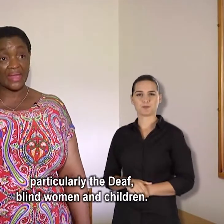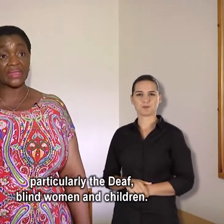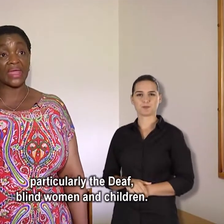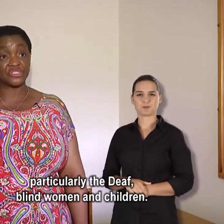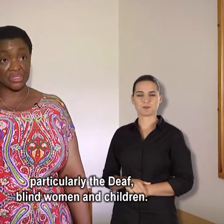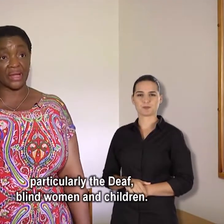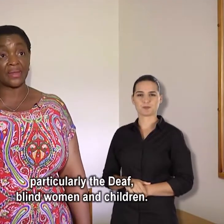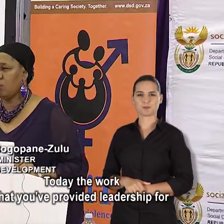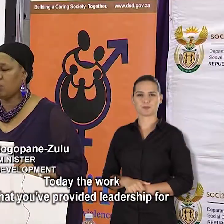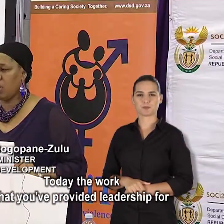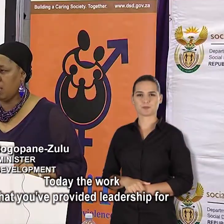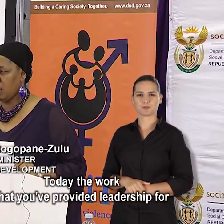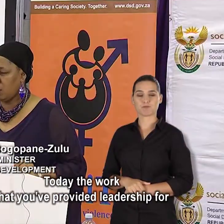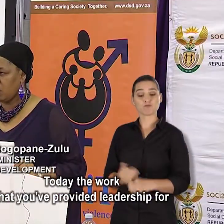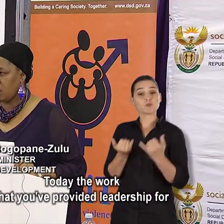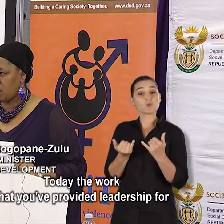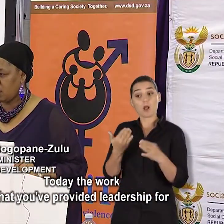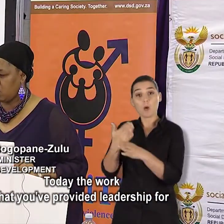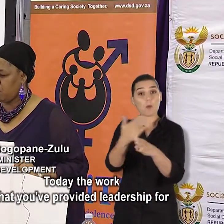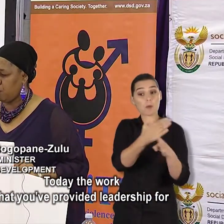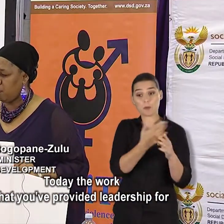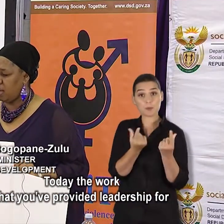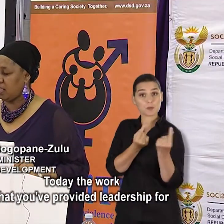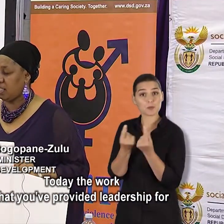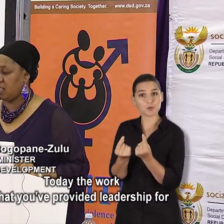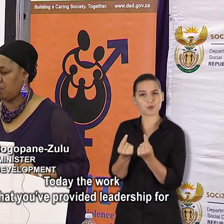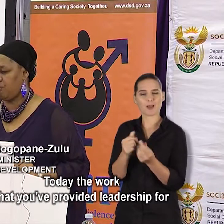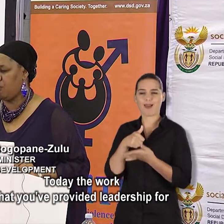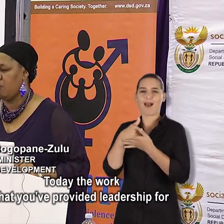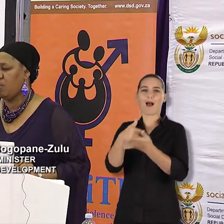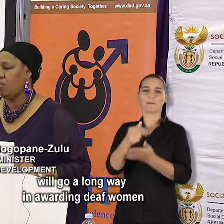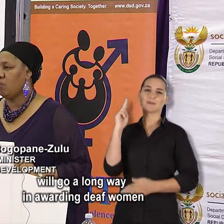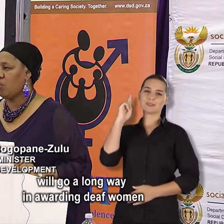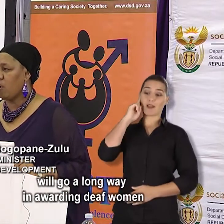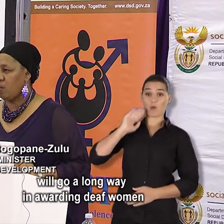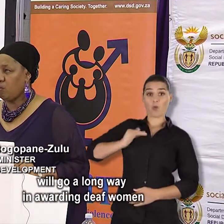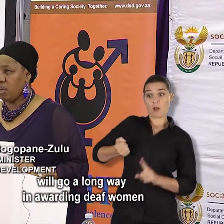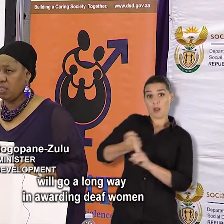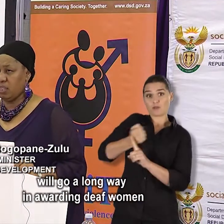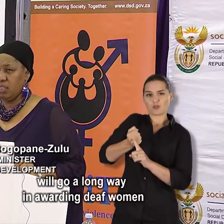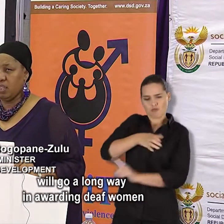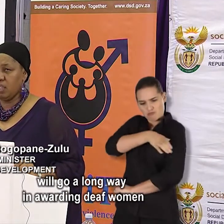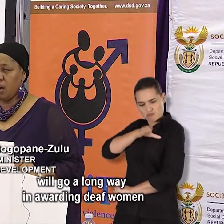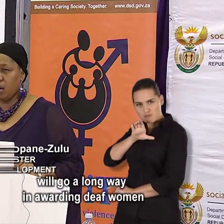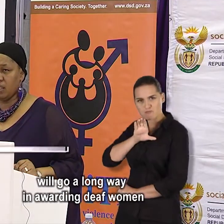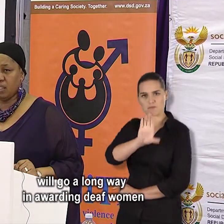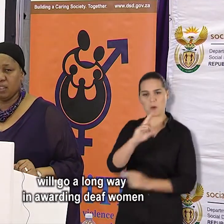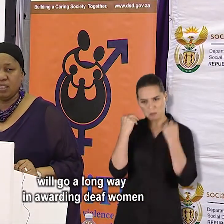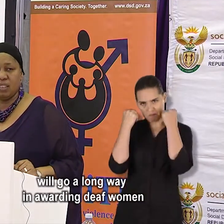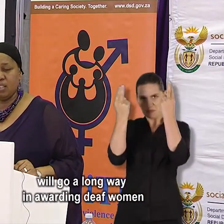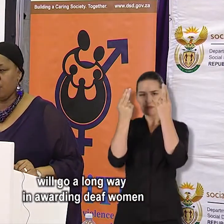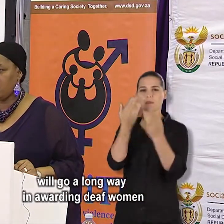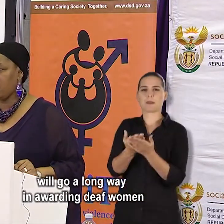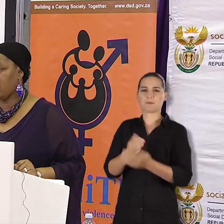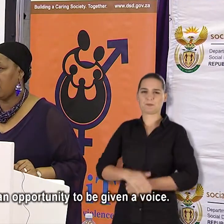women and children. Today, the work that you've provided leadership for will go a long way in